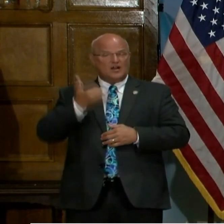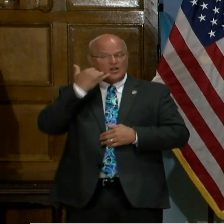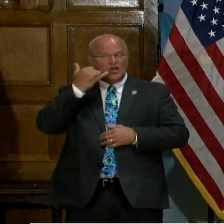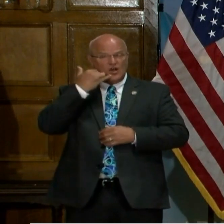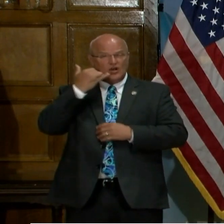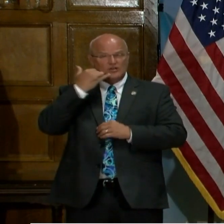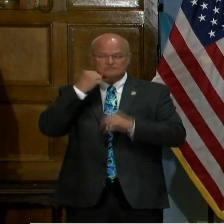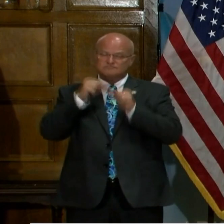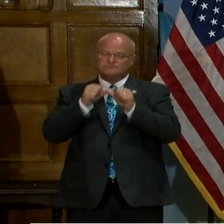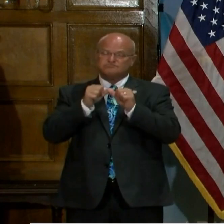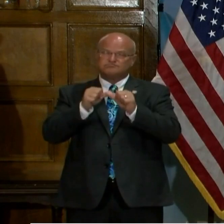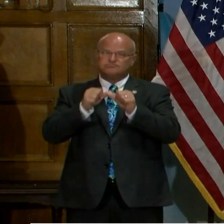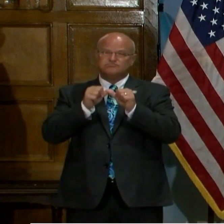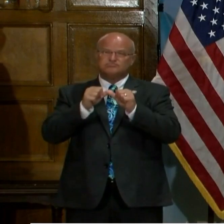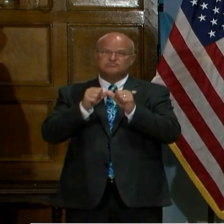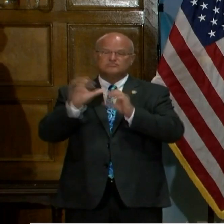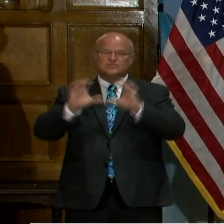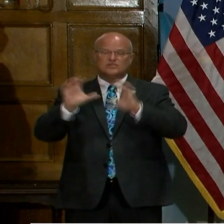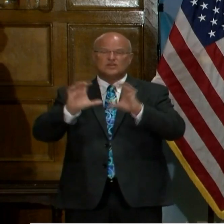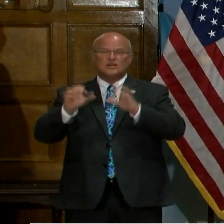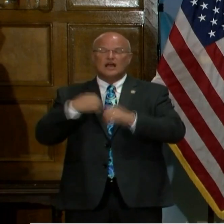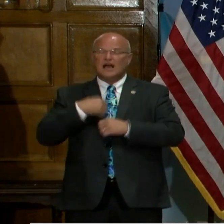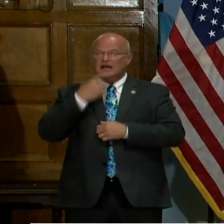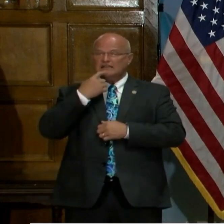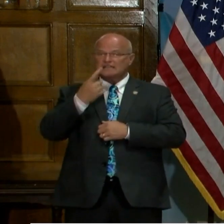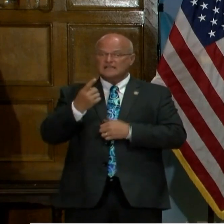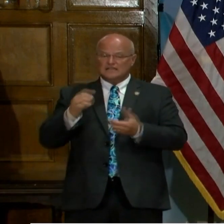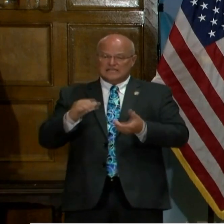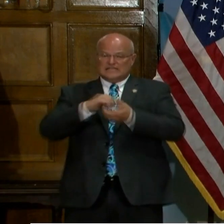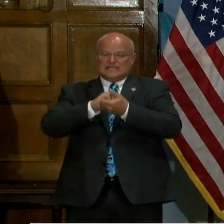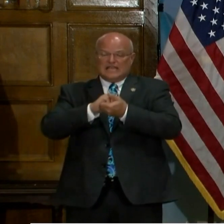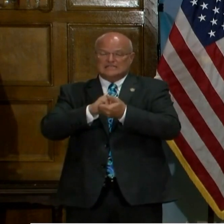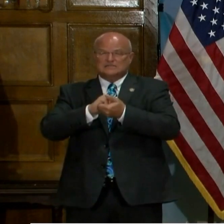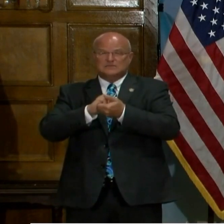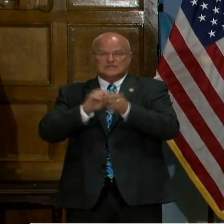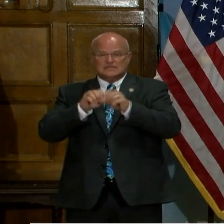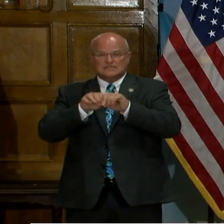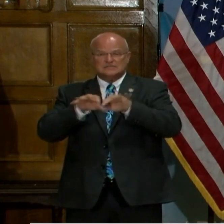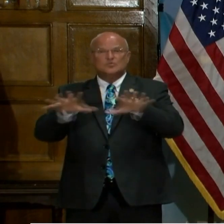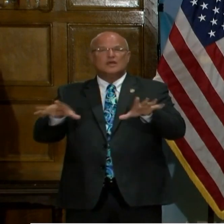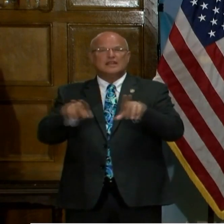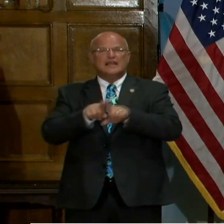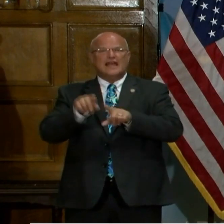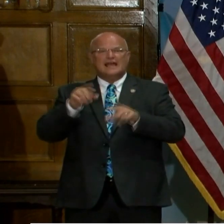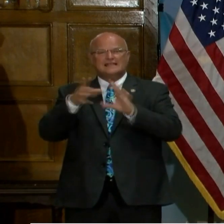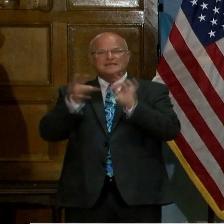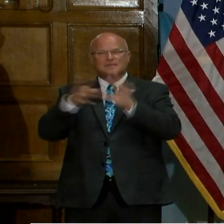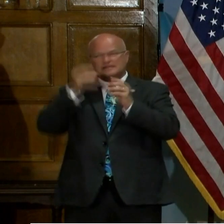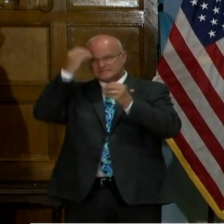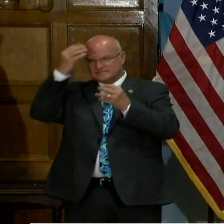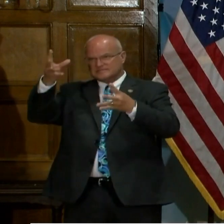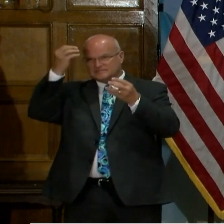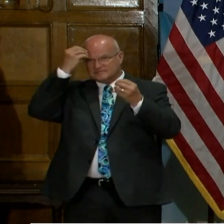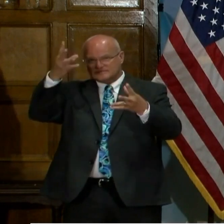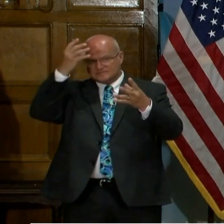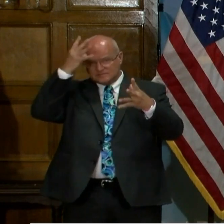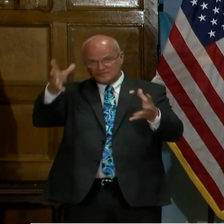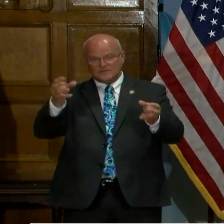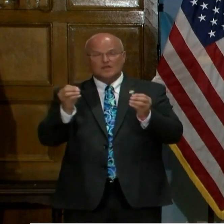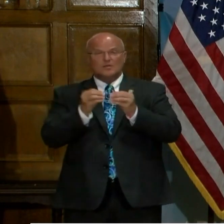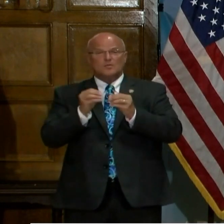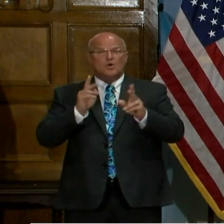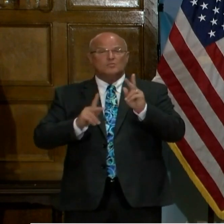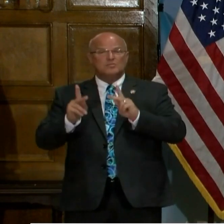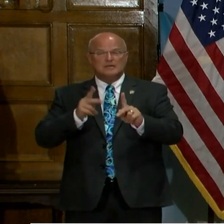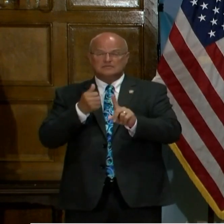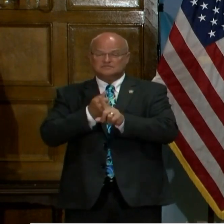chamber calls continue. Governor, I will tell you the engagement is spreading as the message gets out and as more and more people,